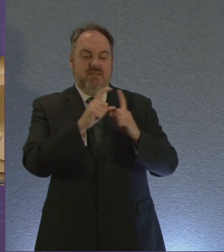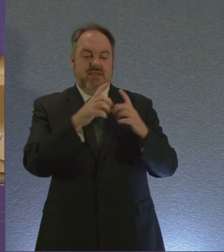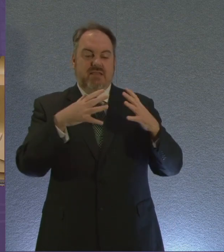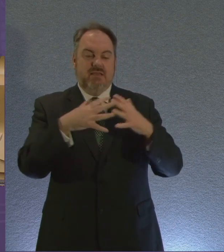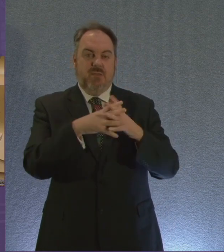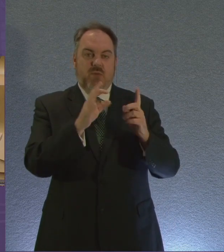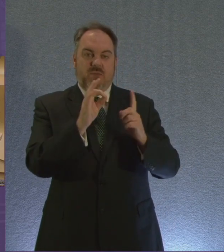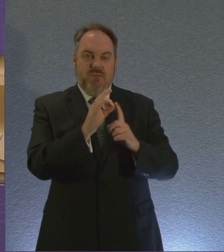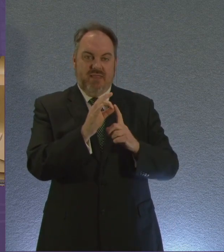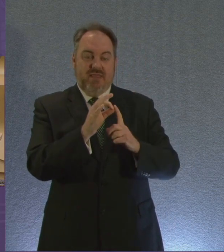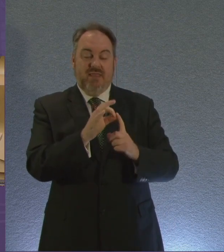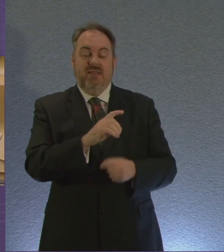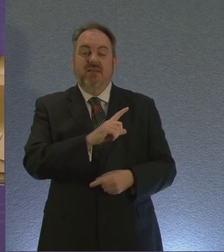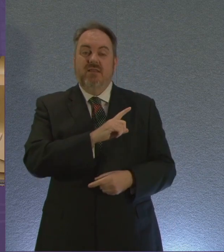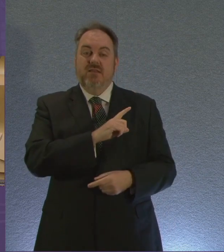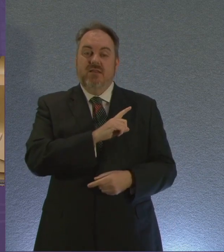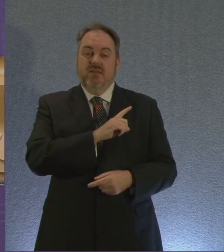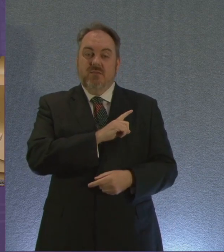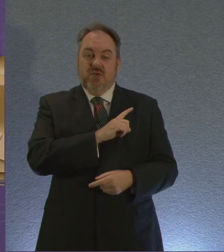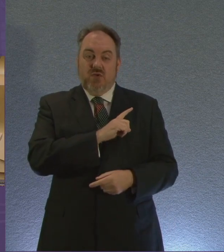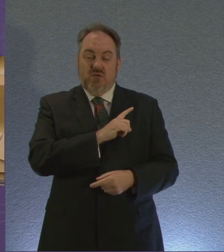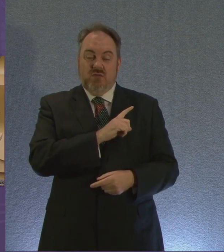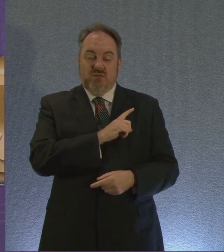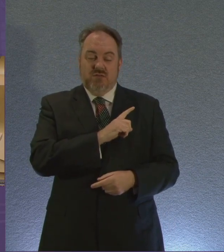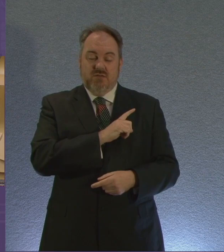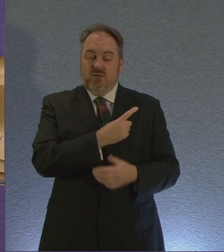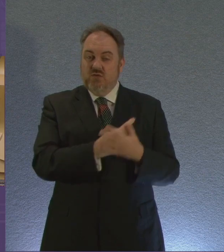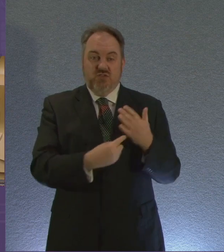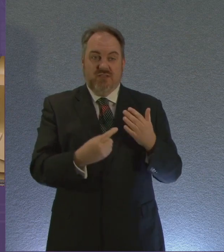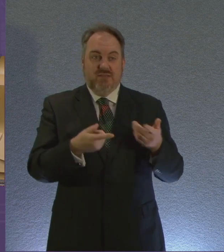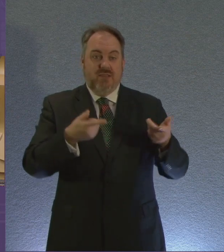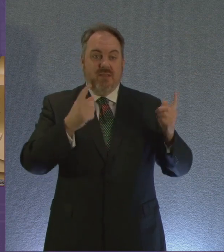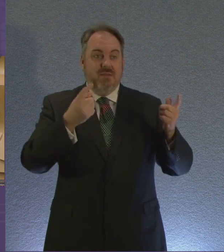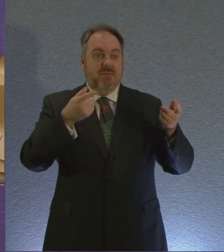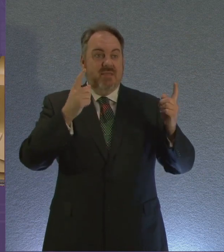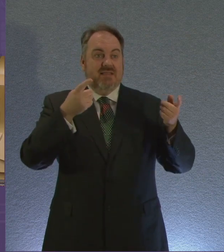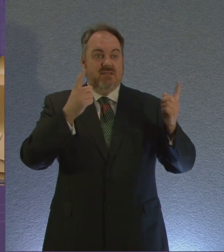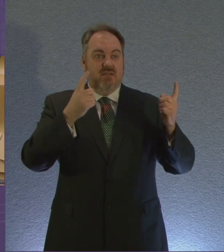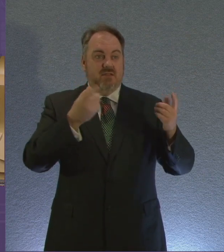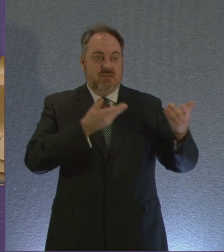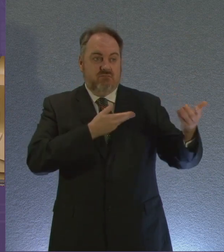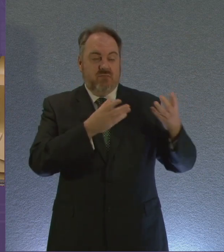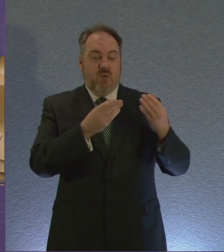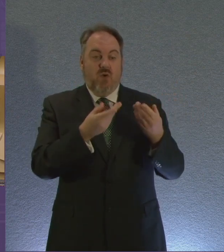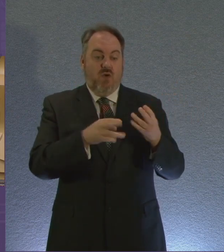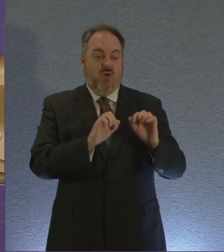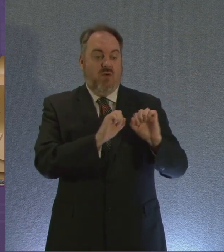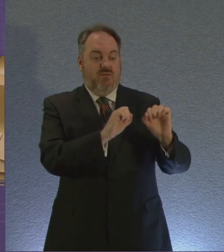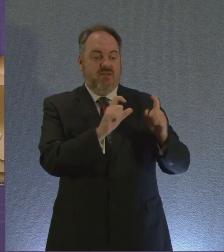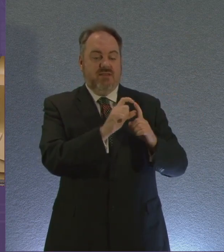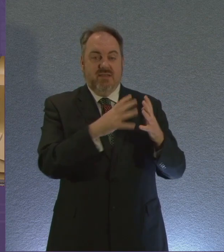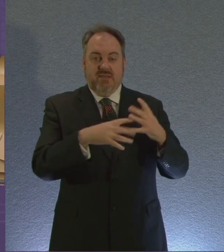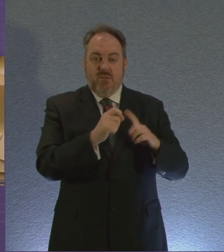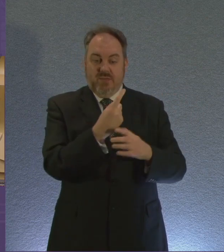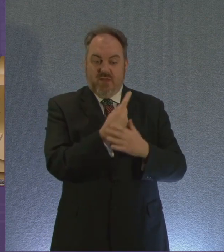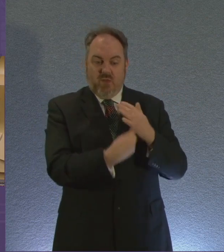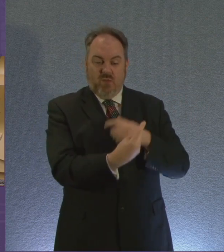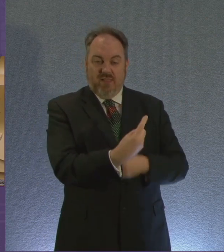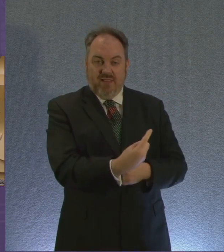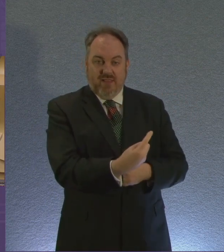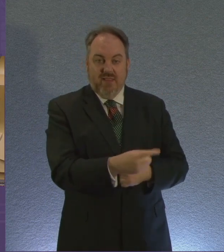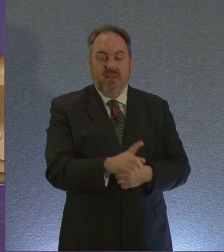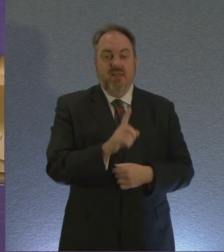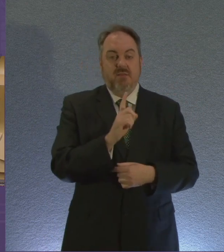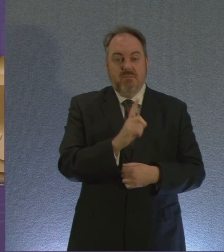DWP, not just the ministers, particularly Justin Tomlinson, who I spoke to yesterday,